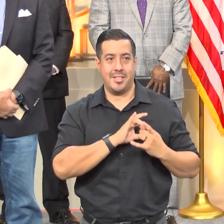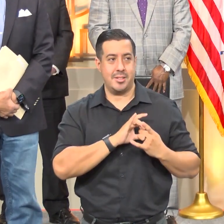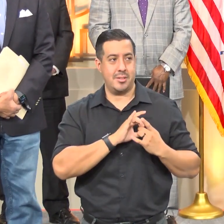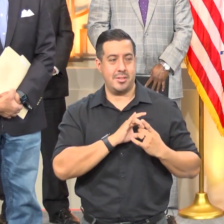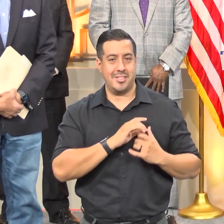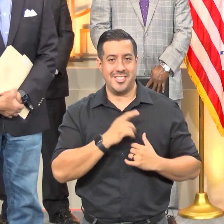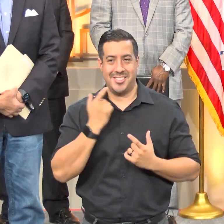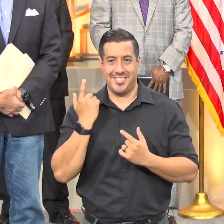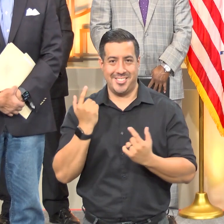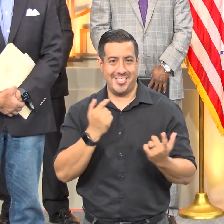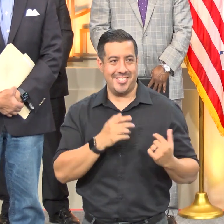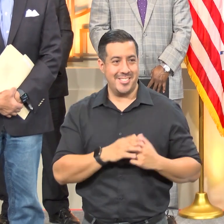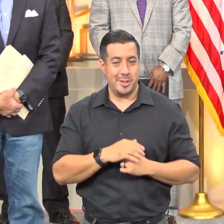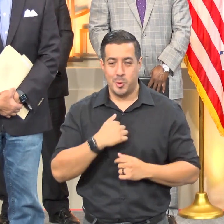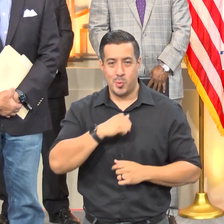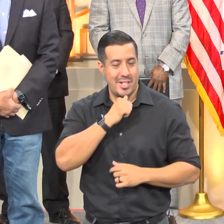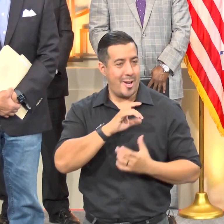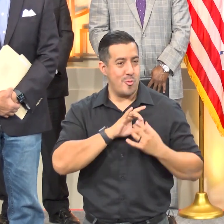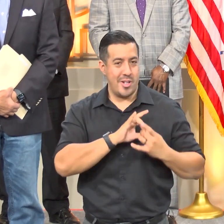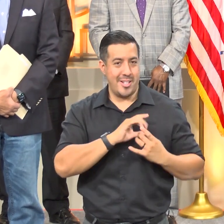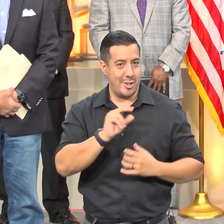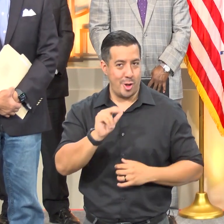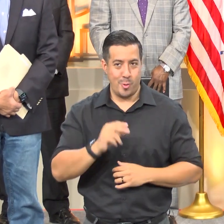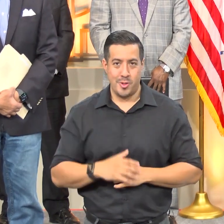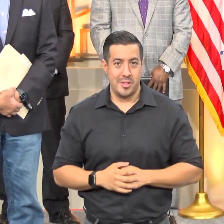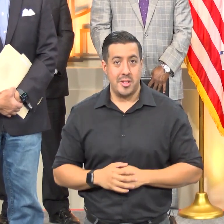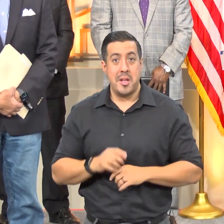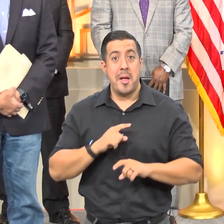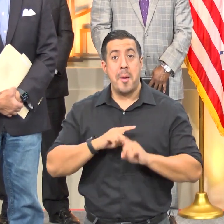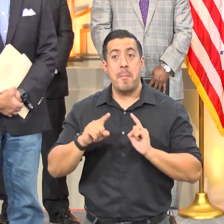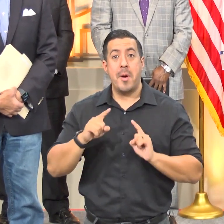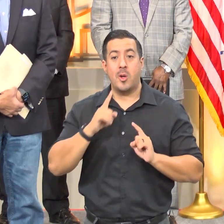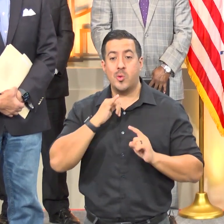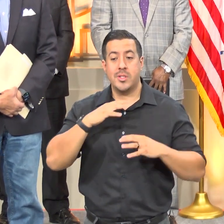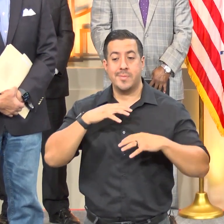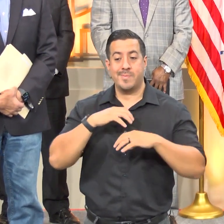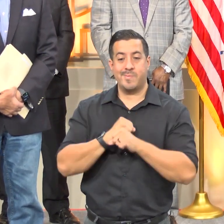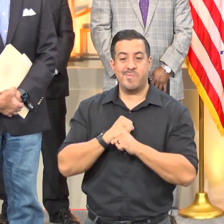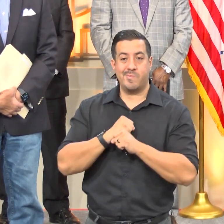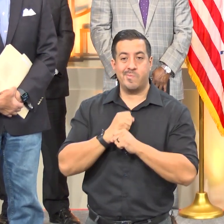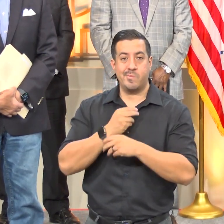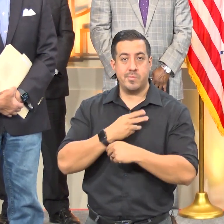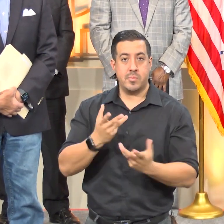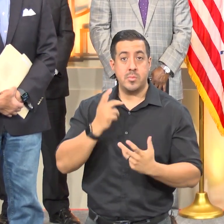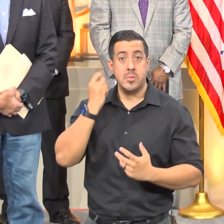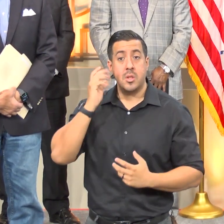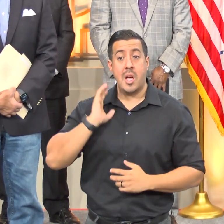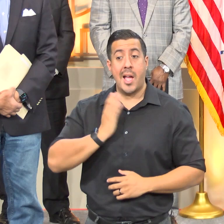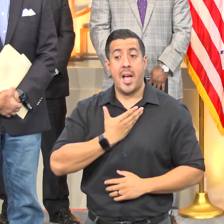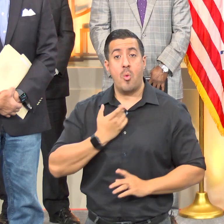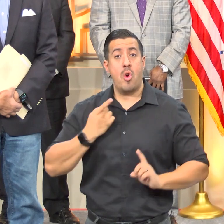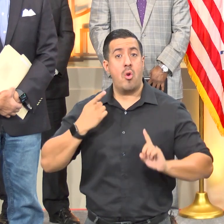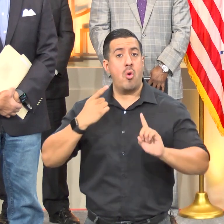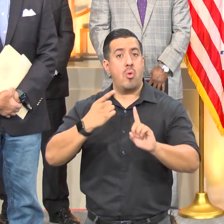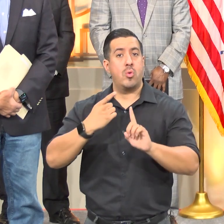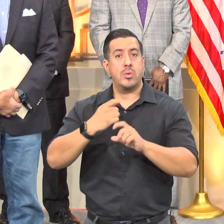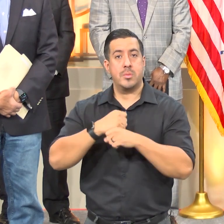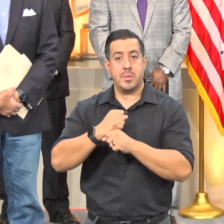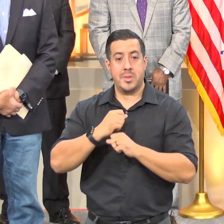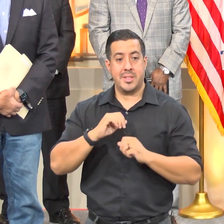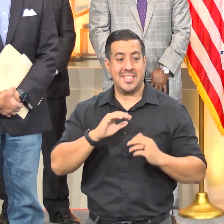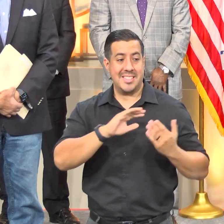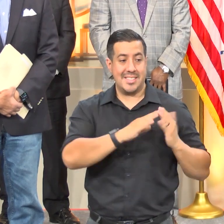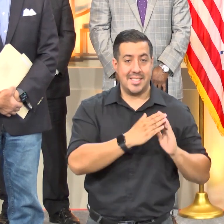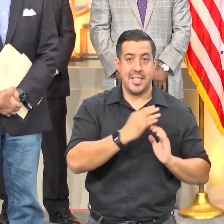So we are not related. But to sum it up, and I guess in a sentence, the goal is to create, between the city and